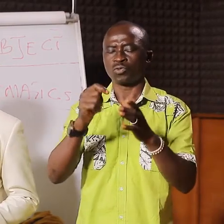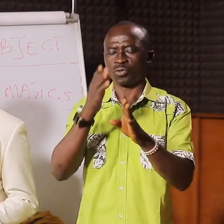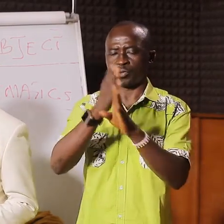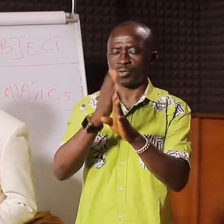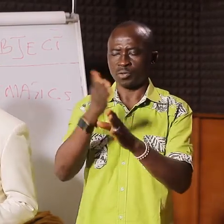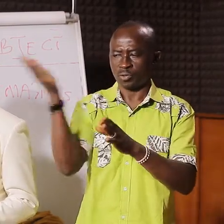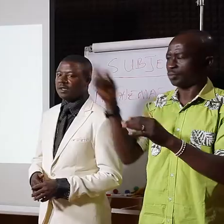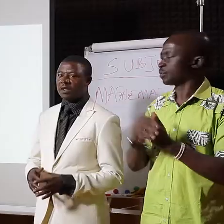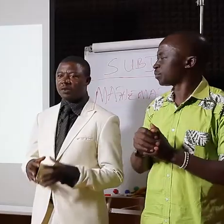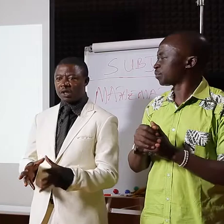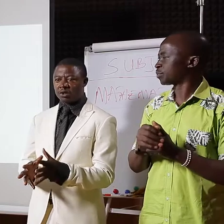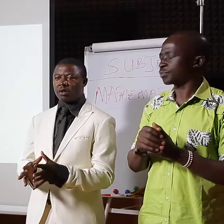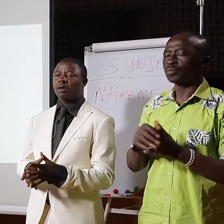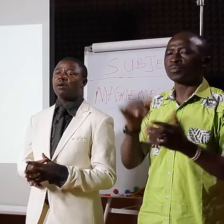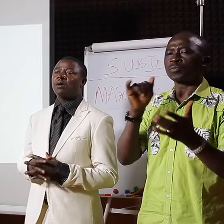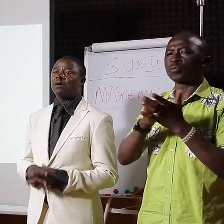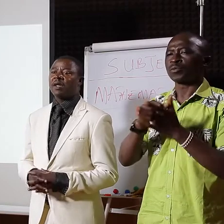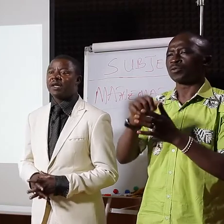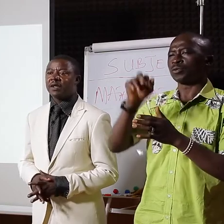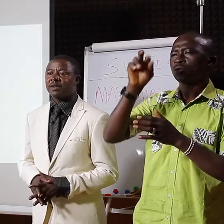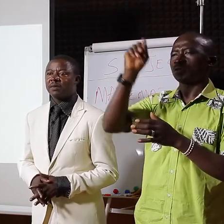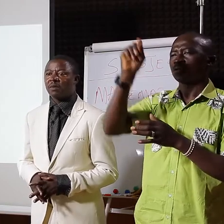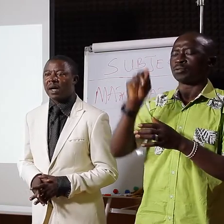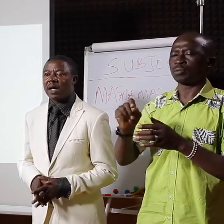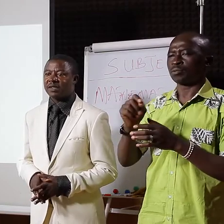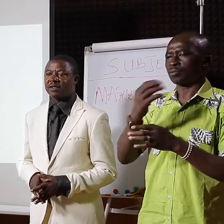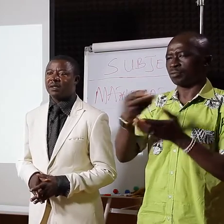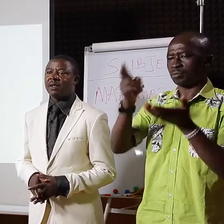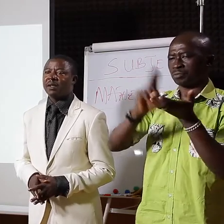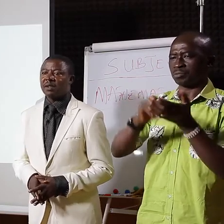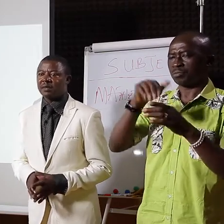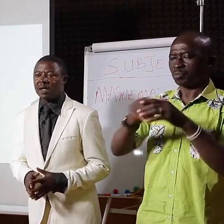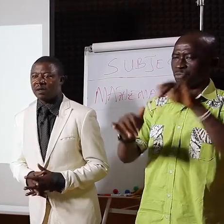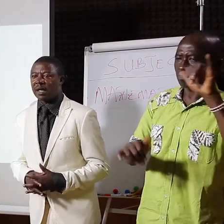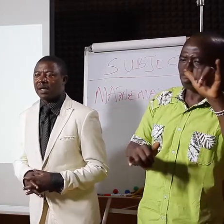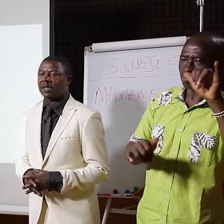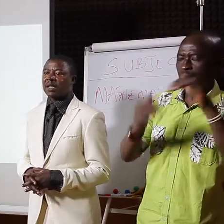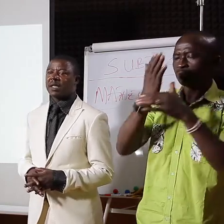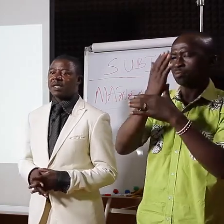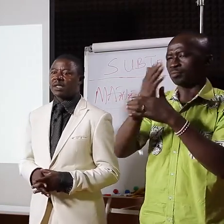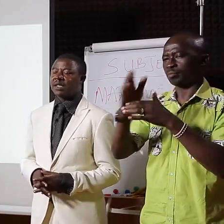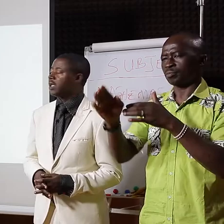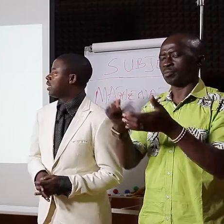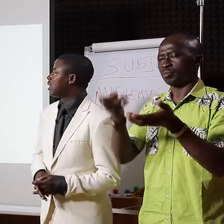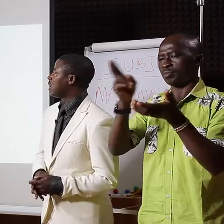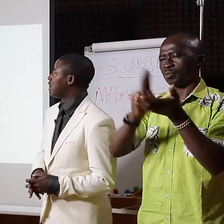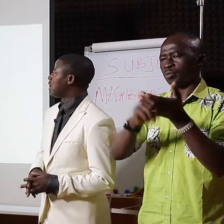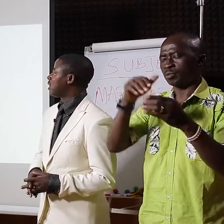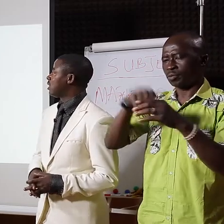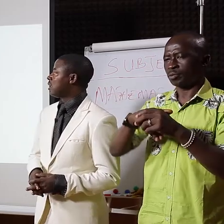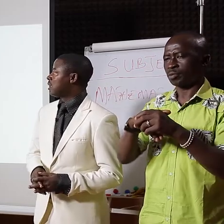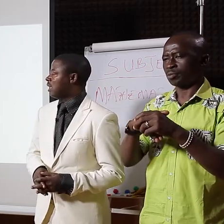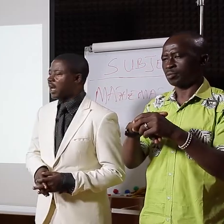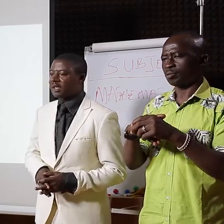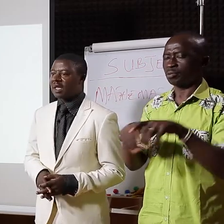line segment. It is the ratio of the increase in y-axis divided by the increase